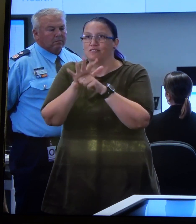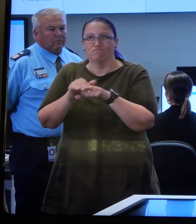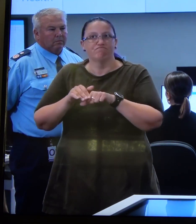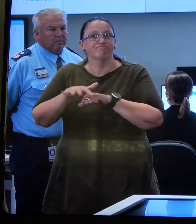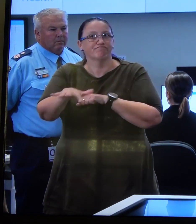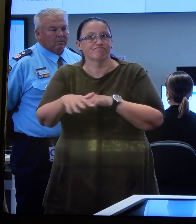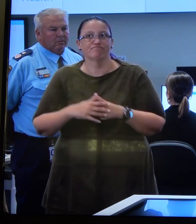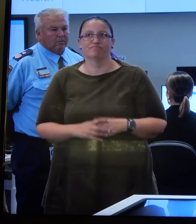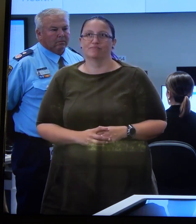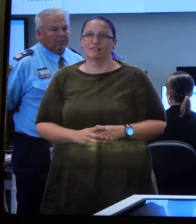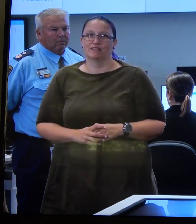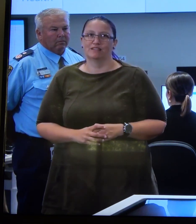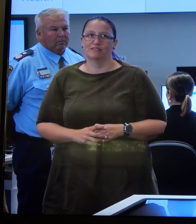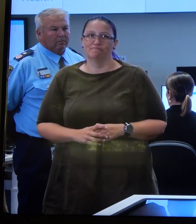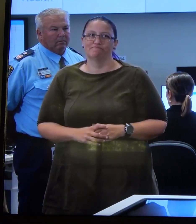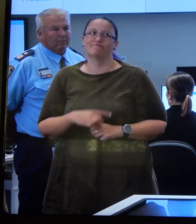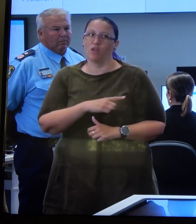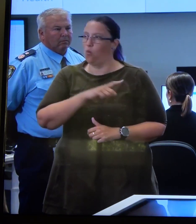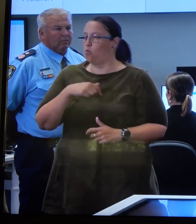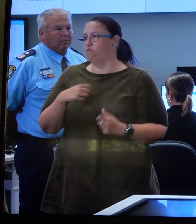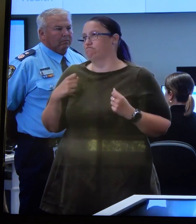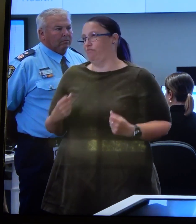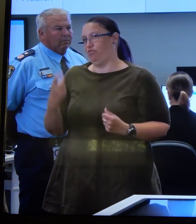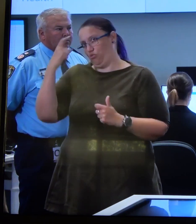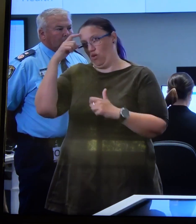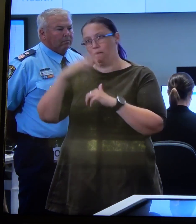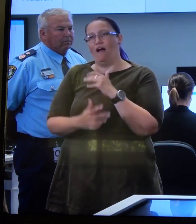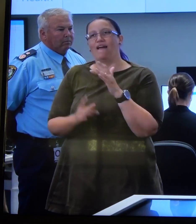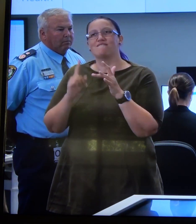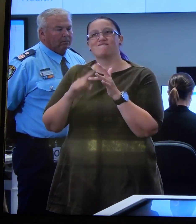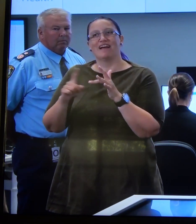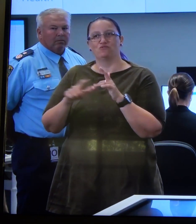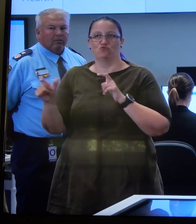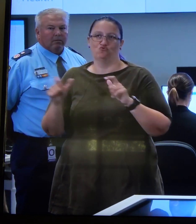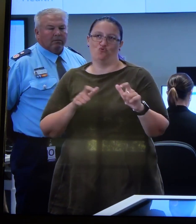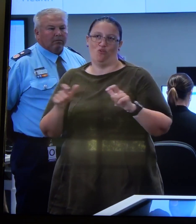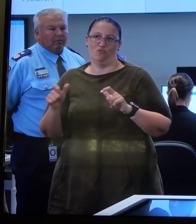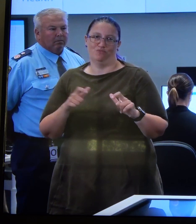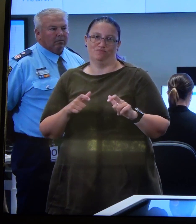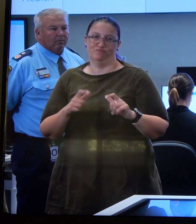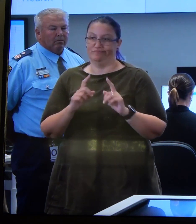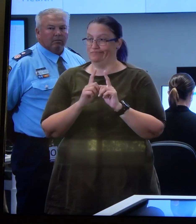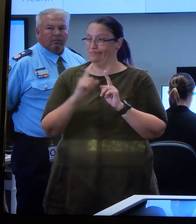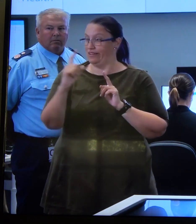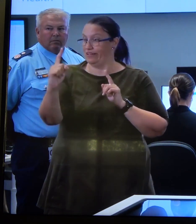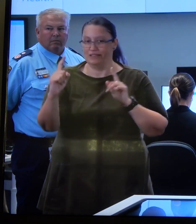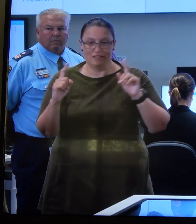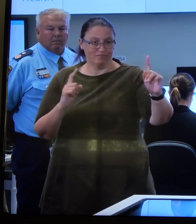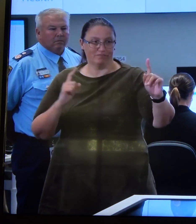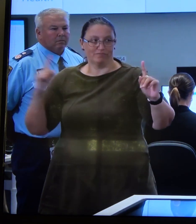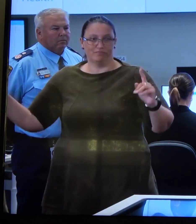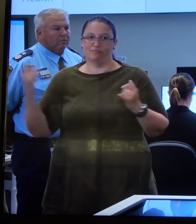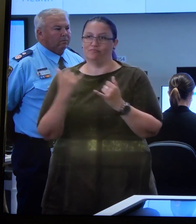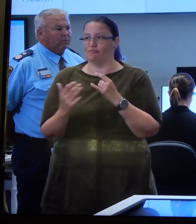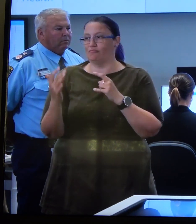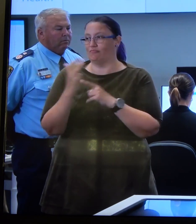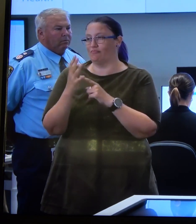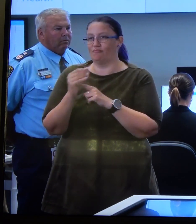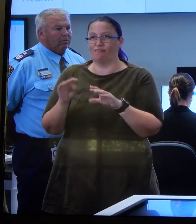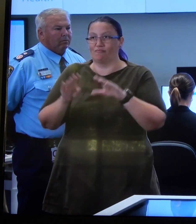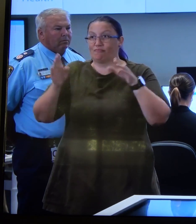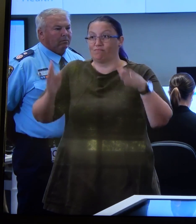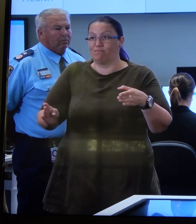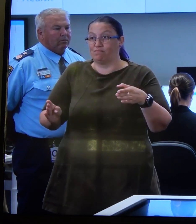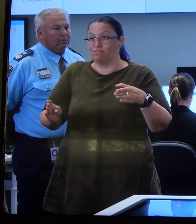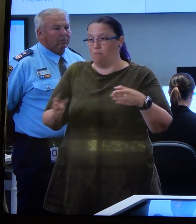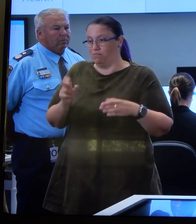We have thought about infection control very significantly, and hence spacing between desks. There's empty